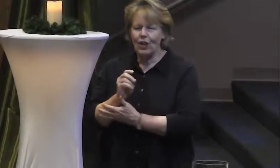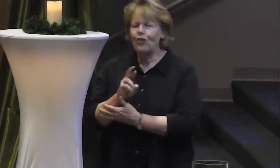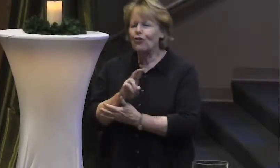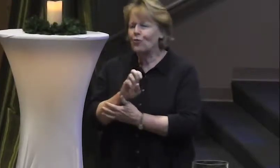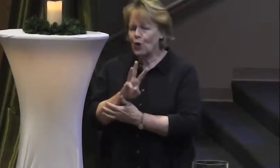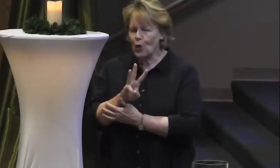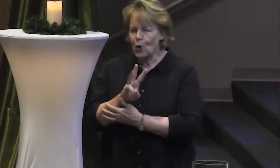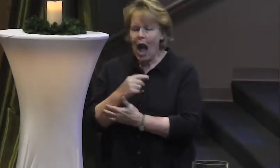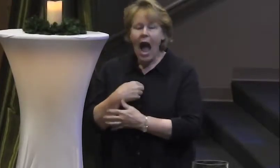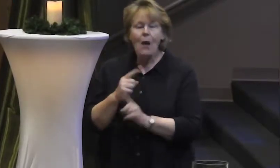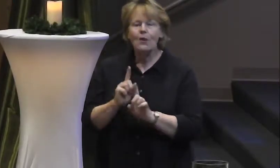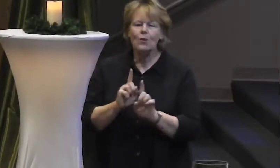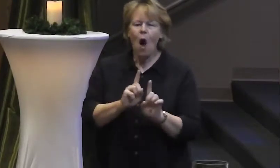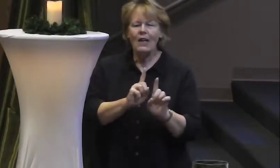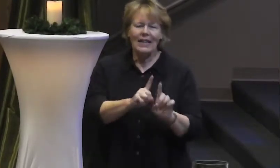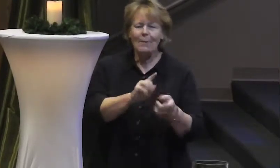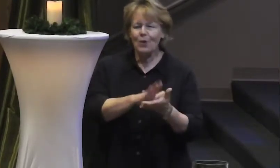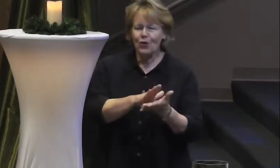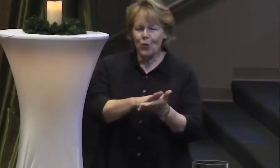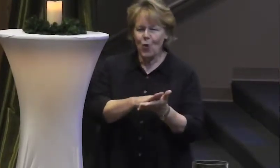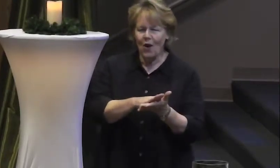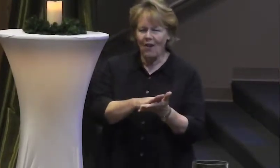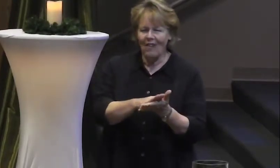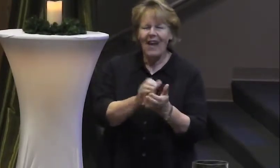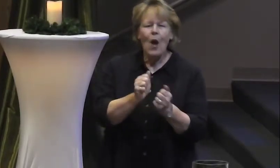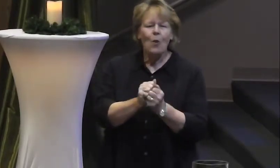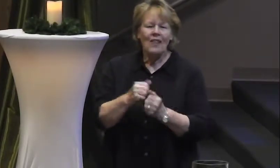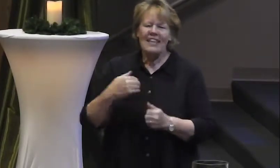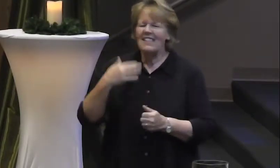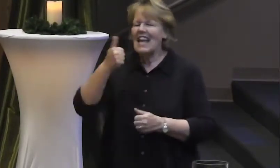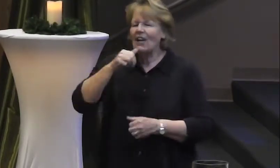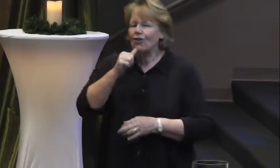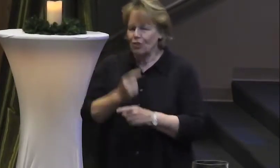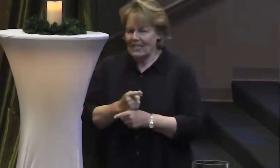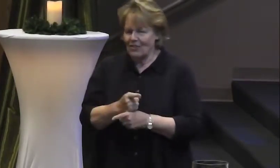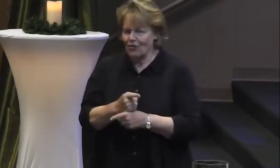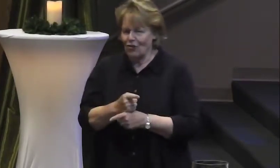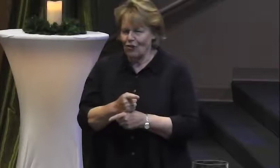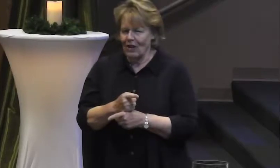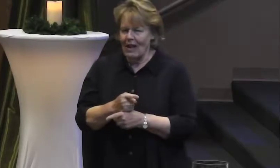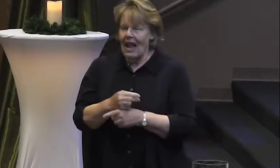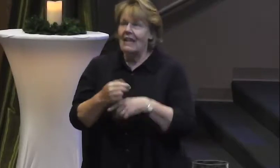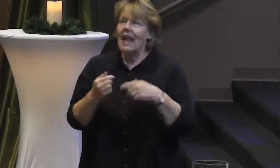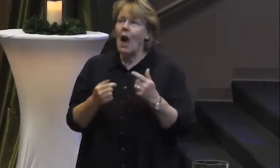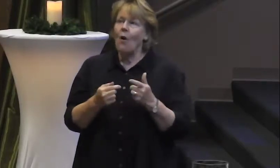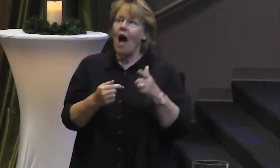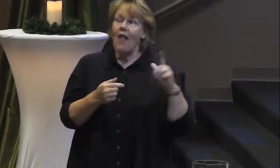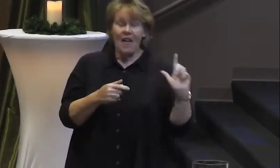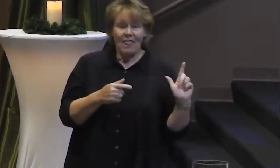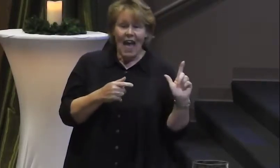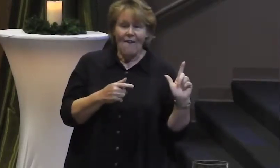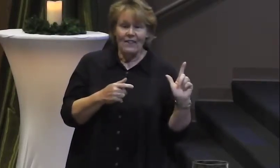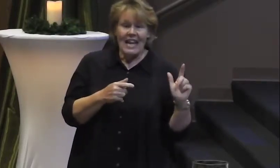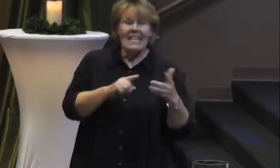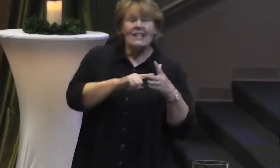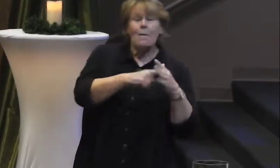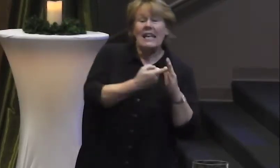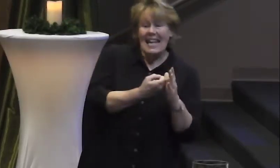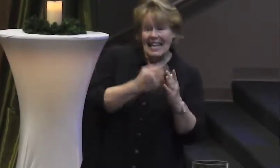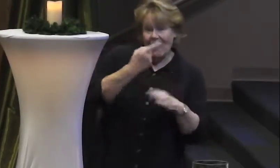school with his little sister, Liddy. Now, the one on the left would be the beginning of the day. It's his first day of school, so nice